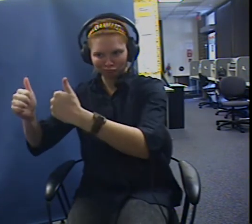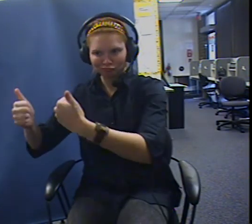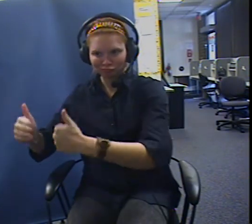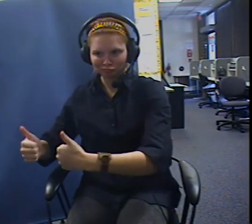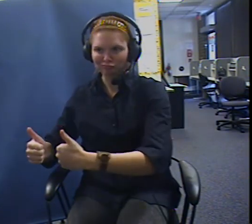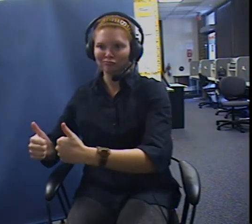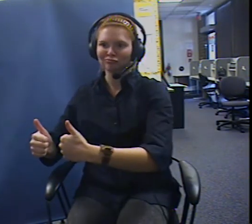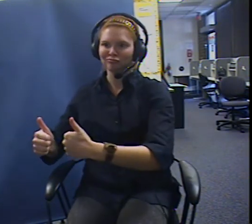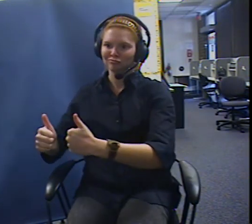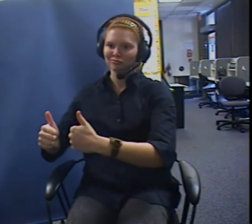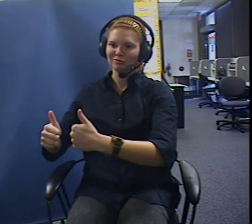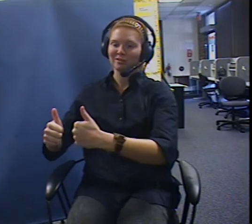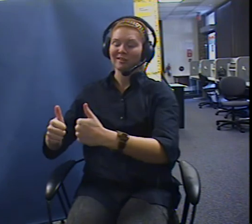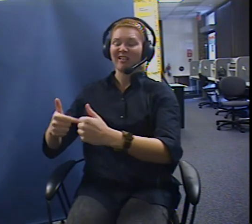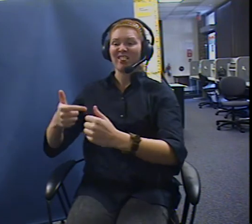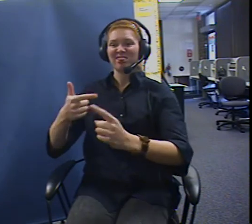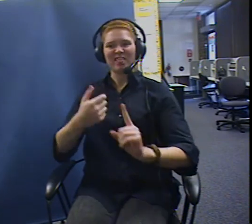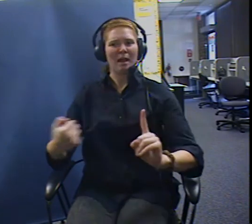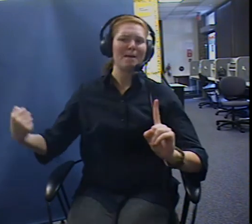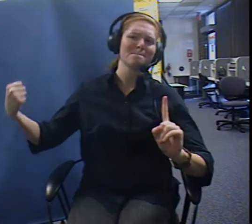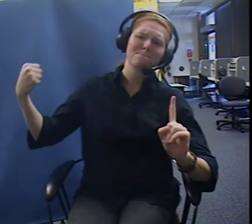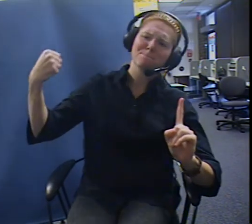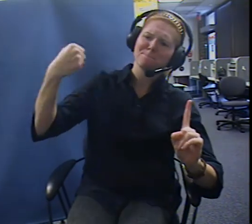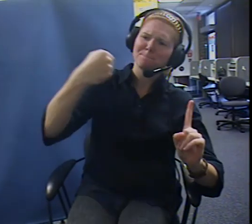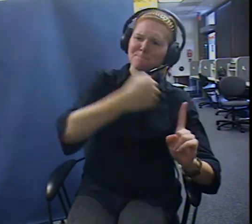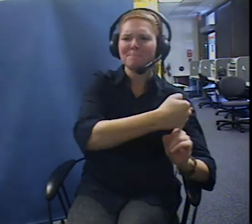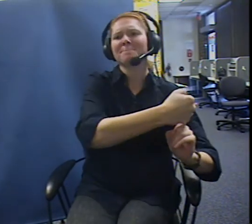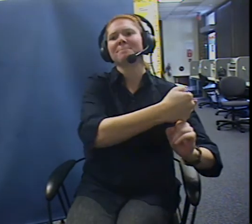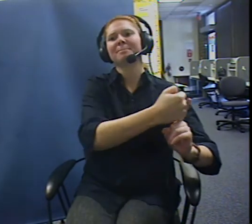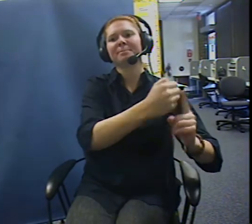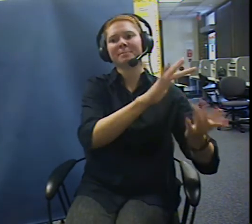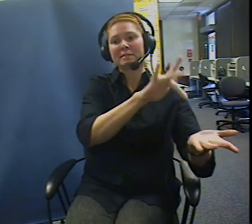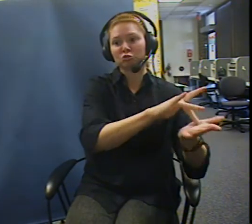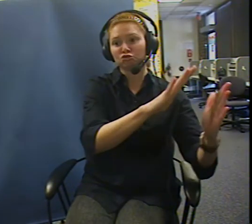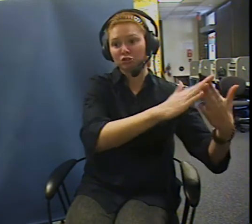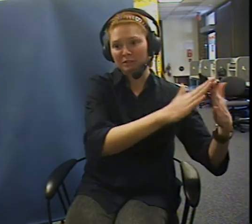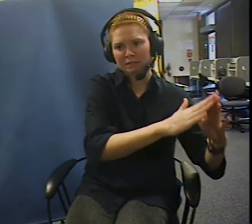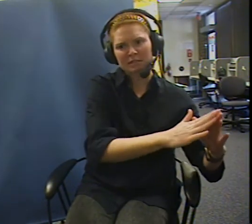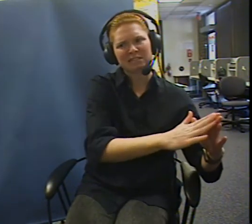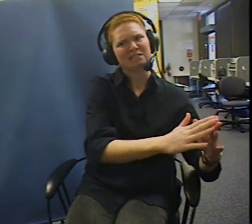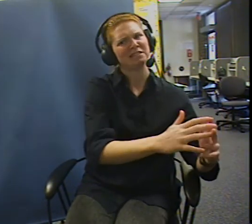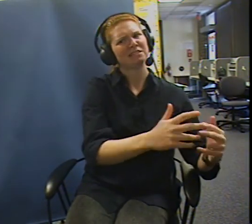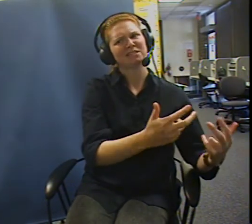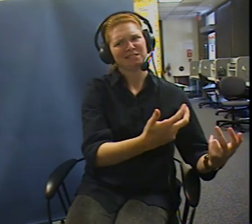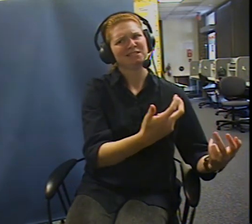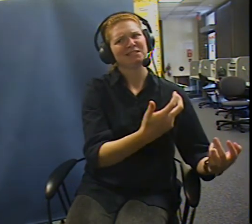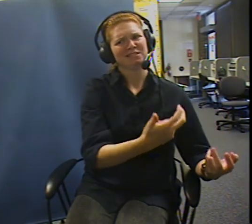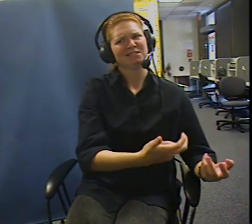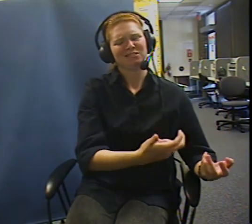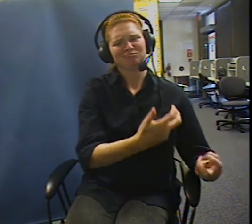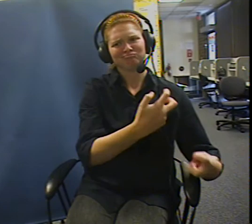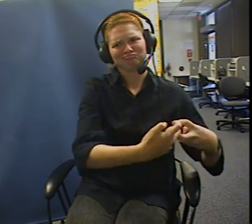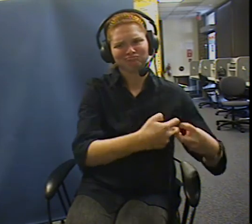hit the central cities hard, as they both have the out-migration of employment and then also experience these national losses on top